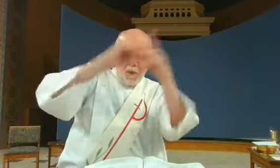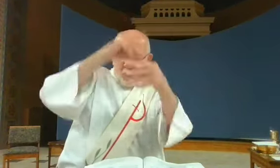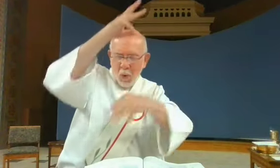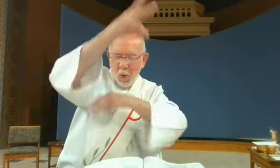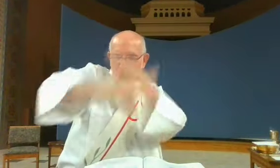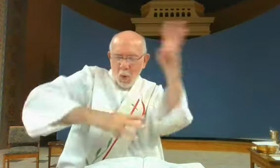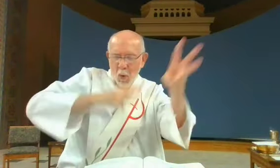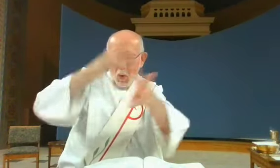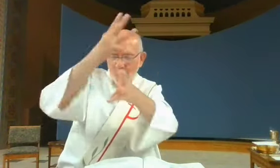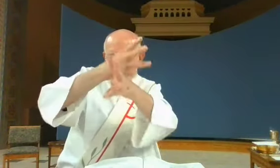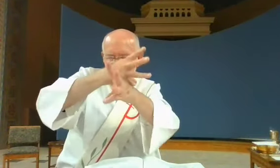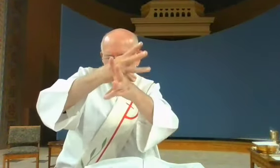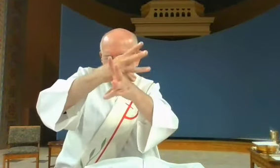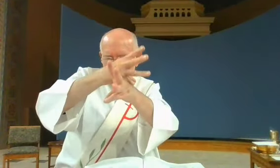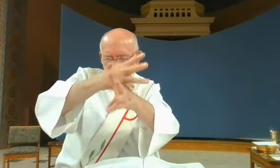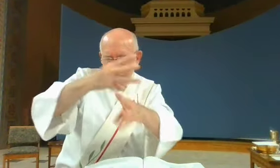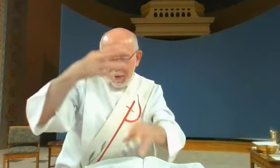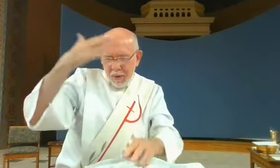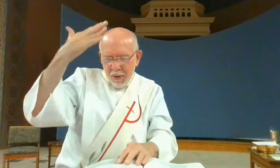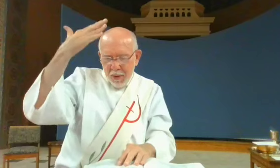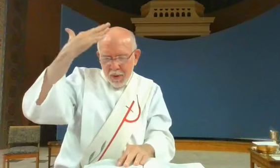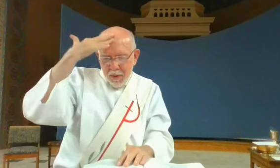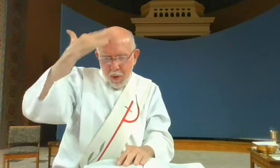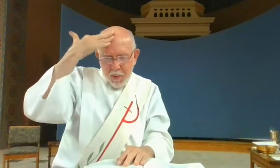and make disciples of all nations,